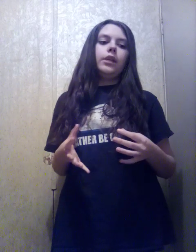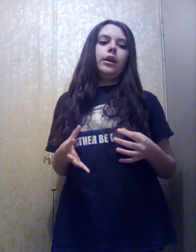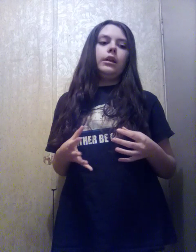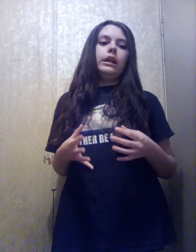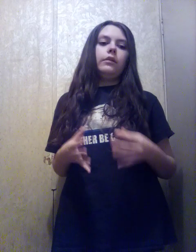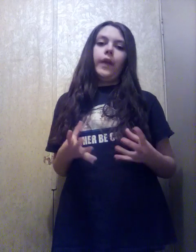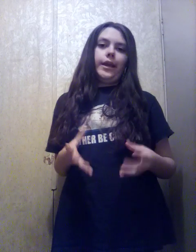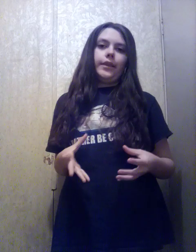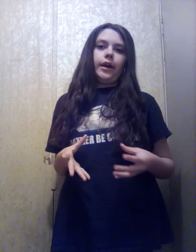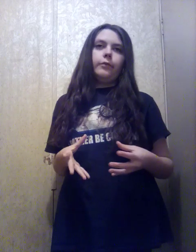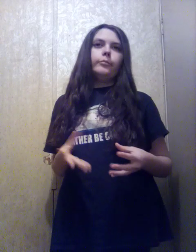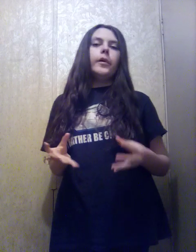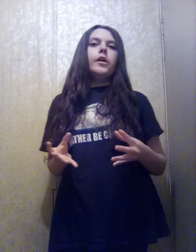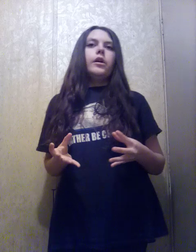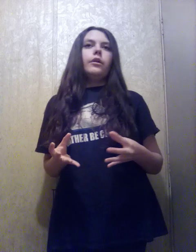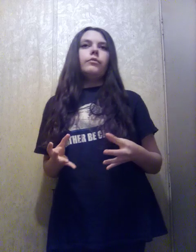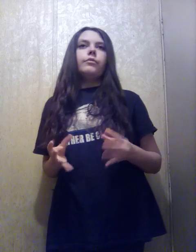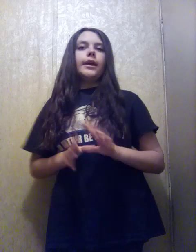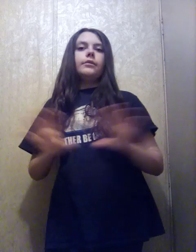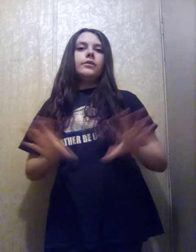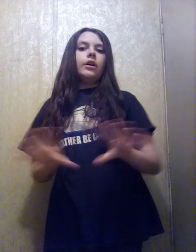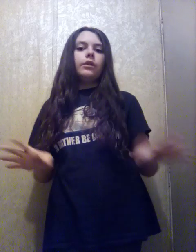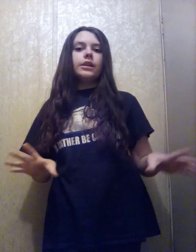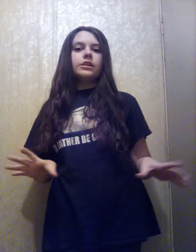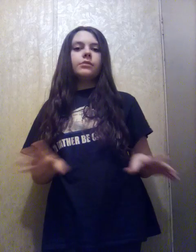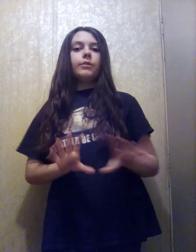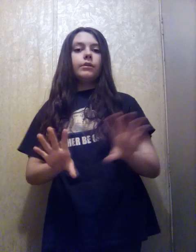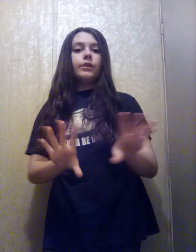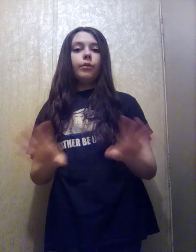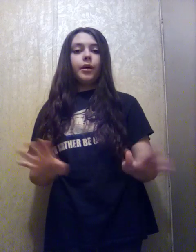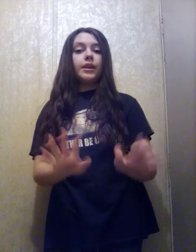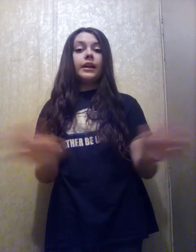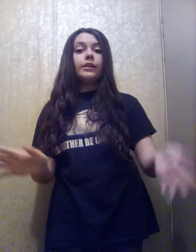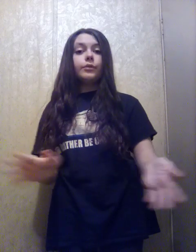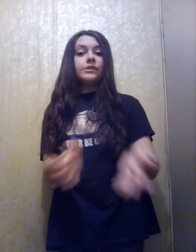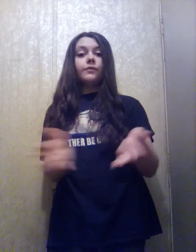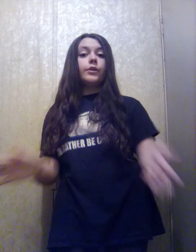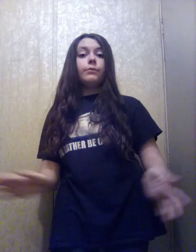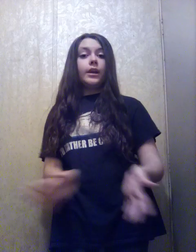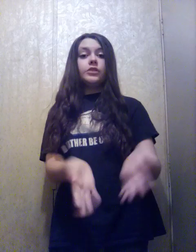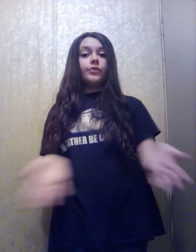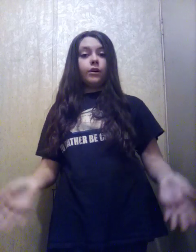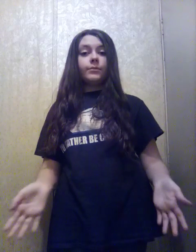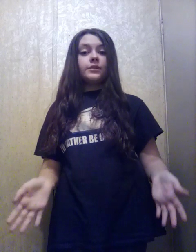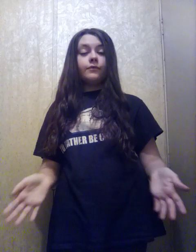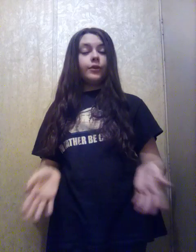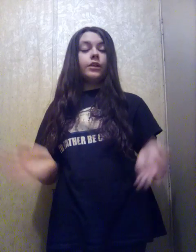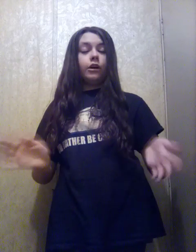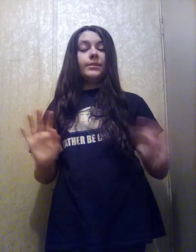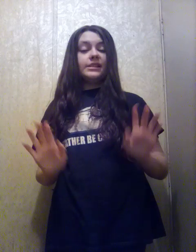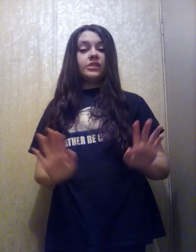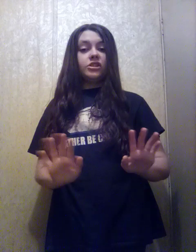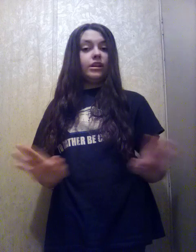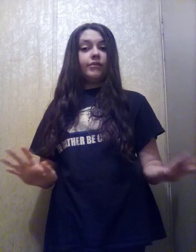really like that. Like, y'all can talk about whatever y'all want. Like, I know it's a free range, free comment section and